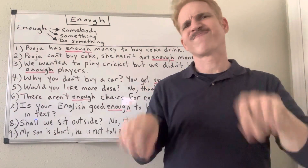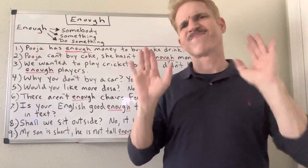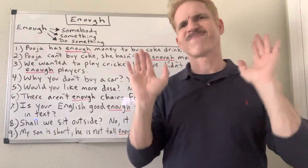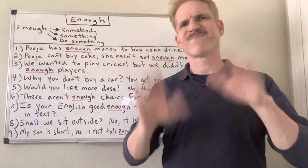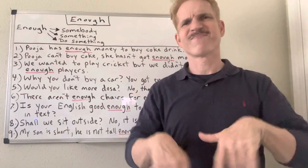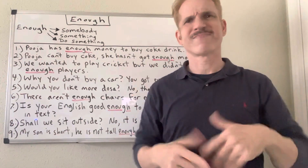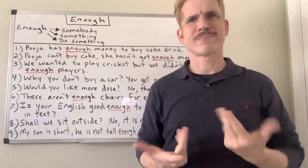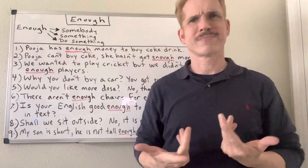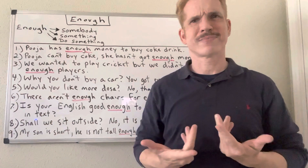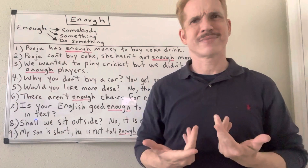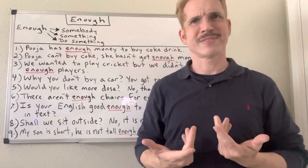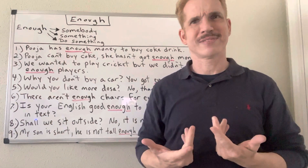this level.